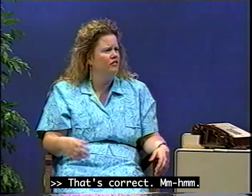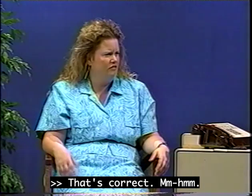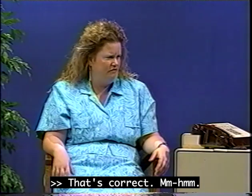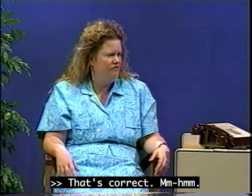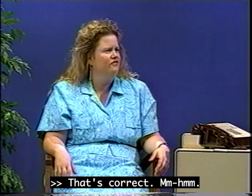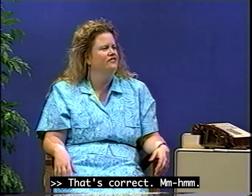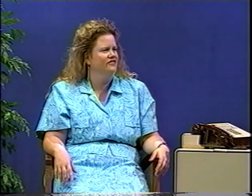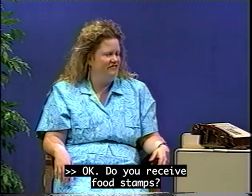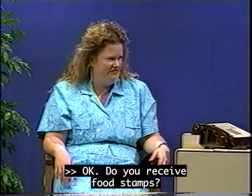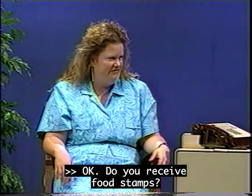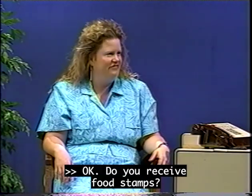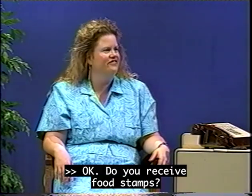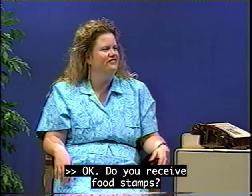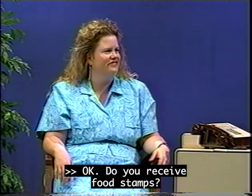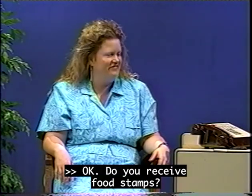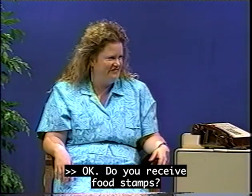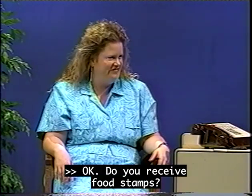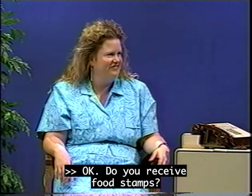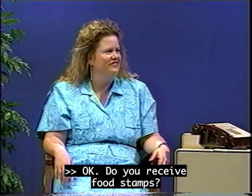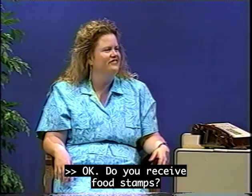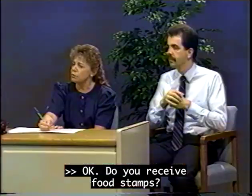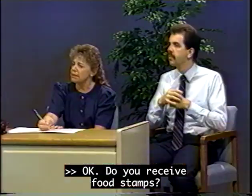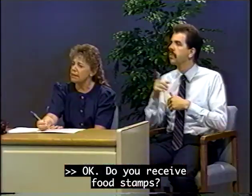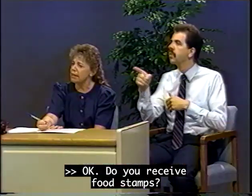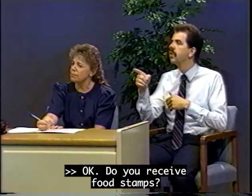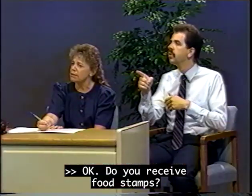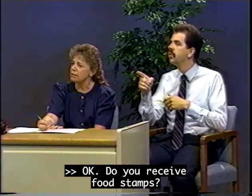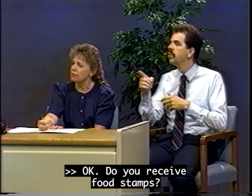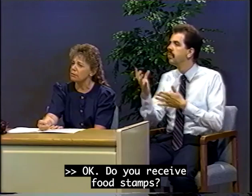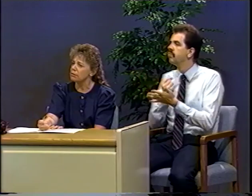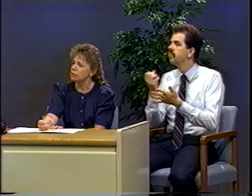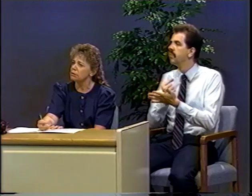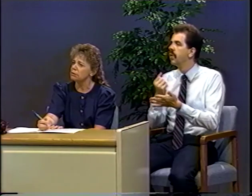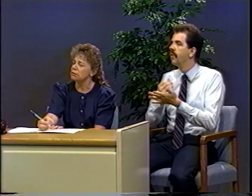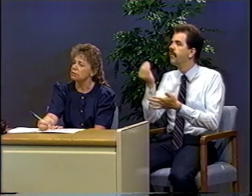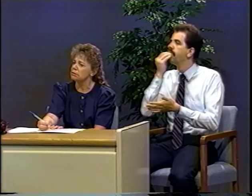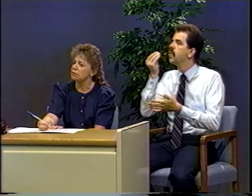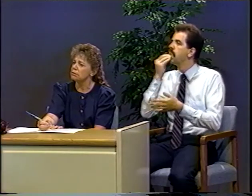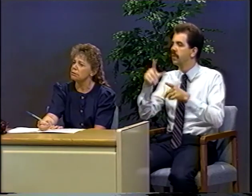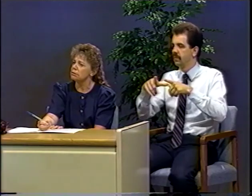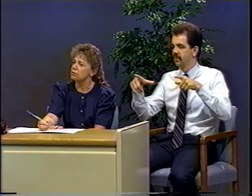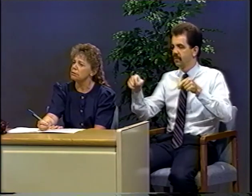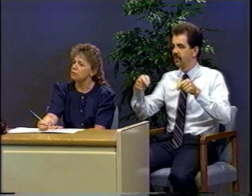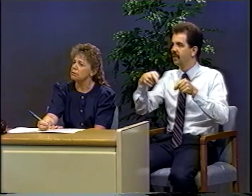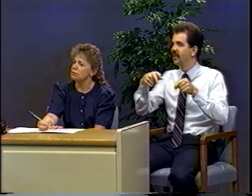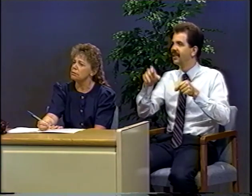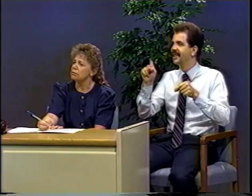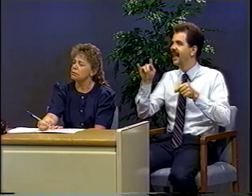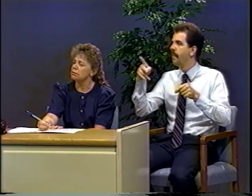That's correct. Mm-hmm. Okay. Do you receive food stamps?